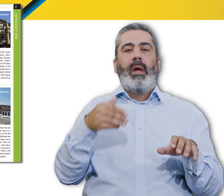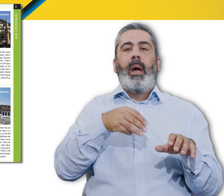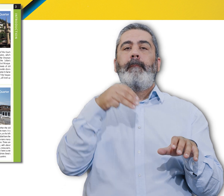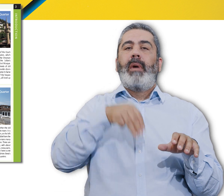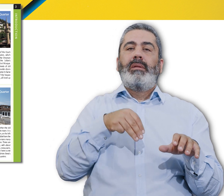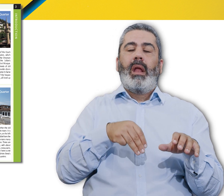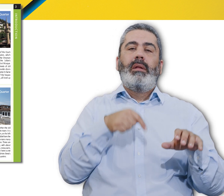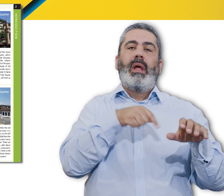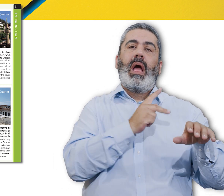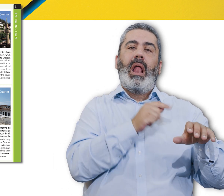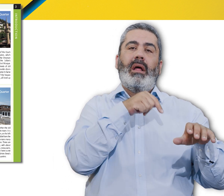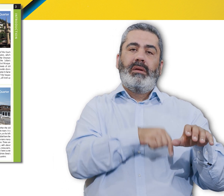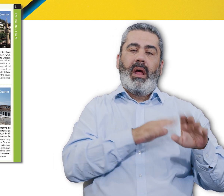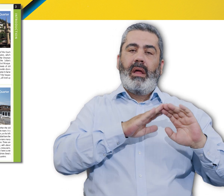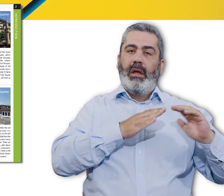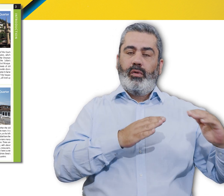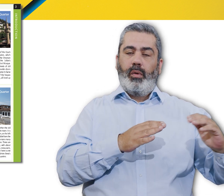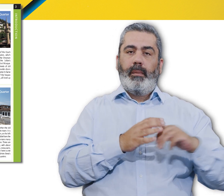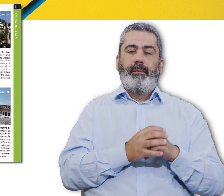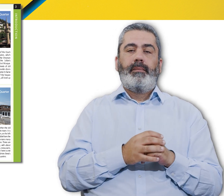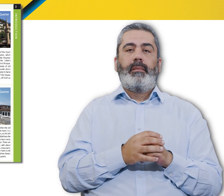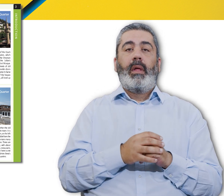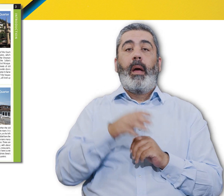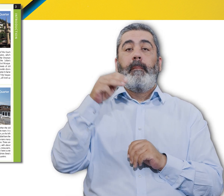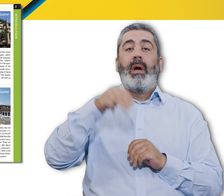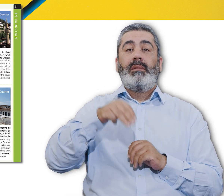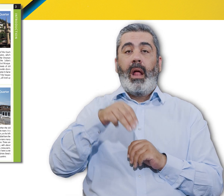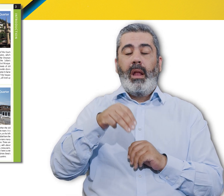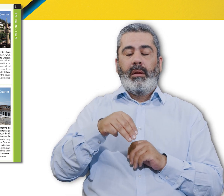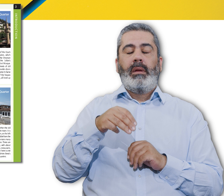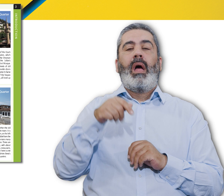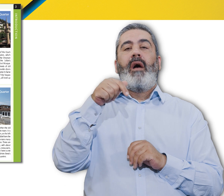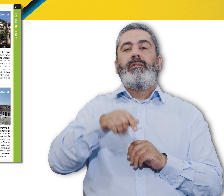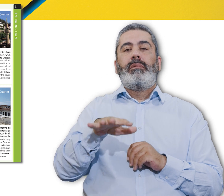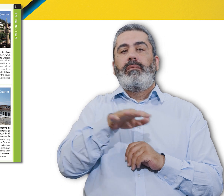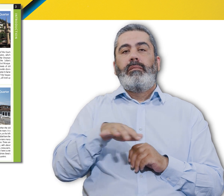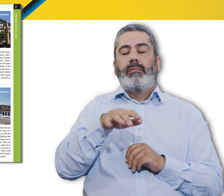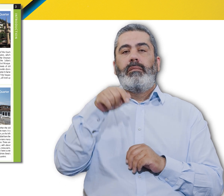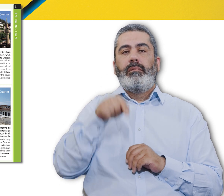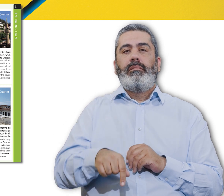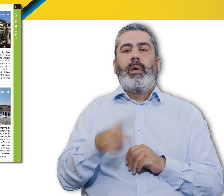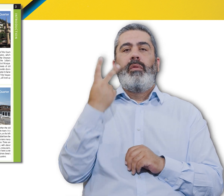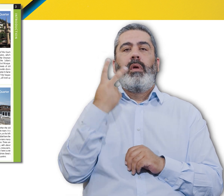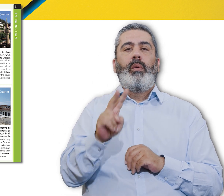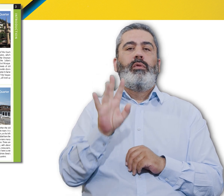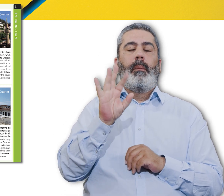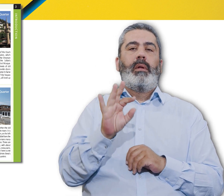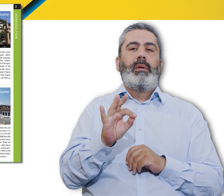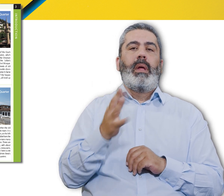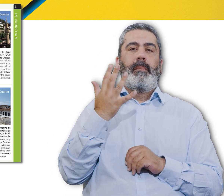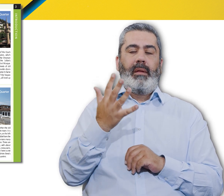Church Slavonic, Mangalm and Klahar, the castle. Mangalm Quarter. The Mangalm Quarter,